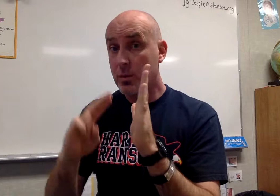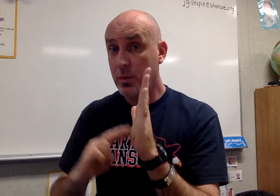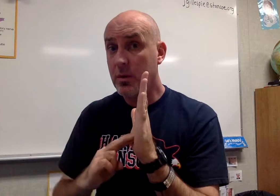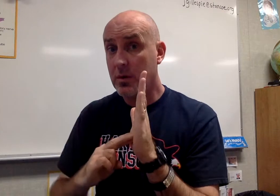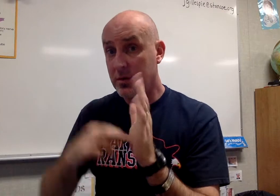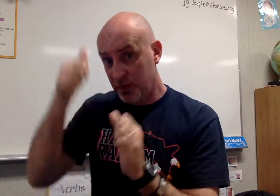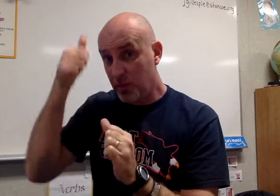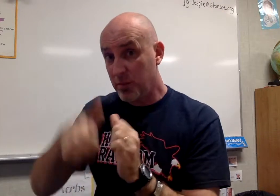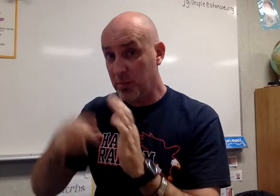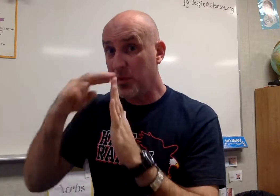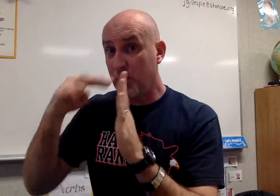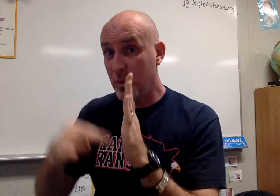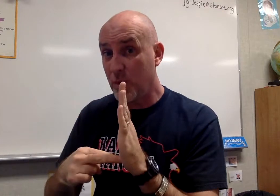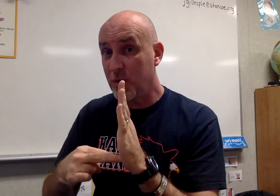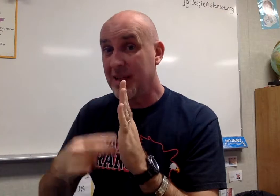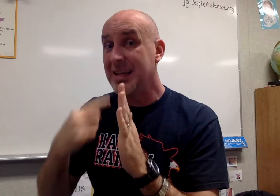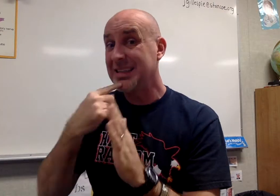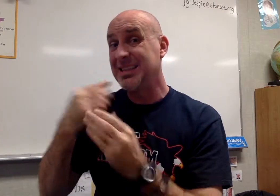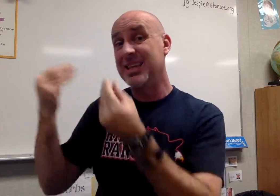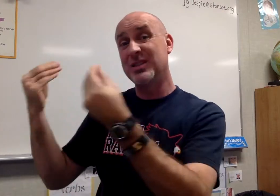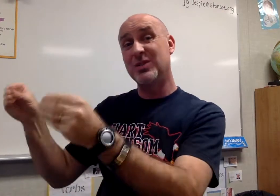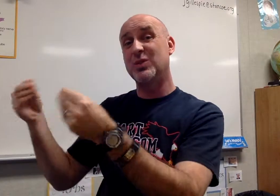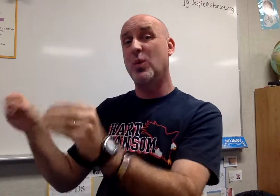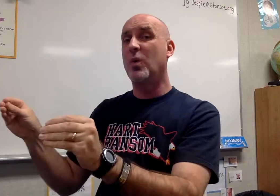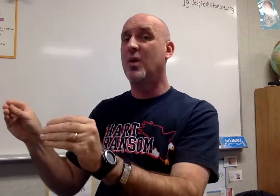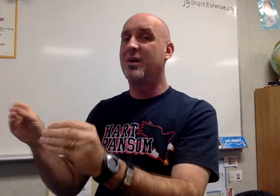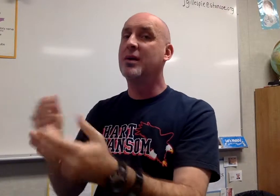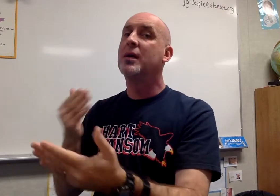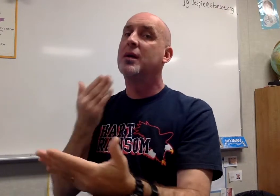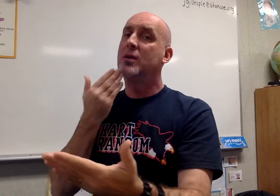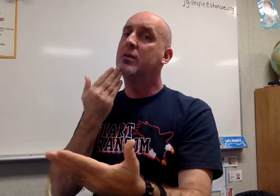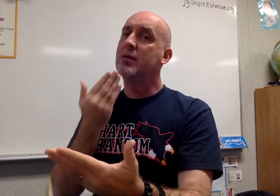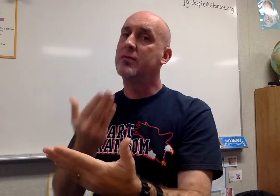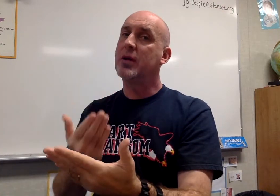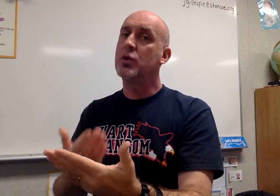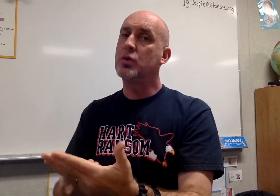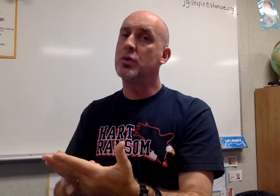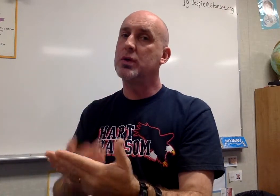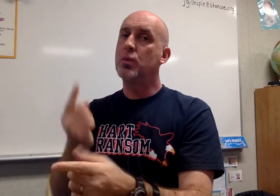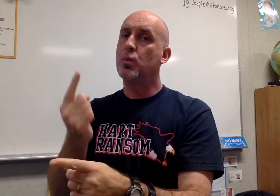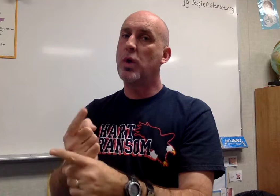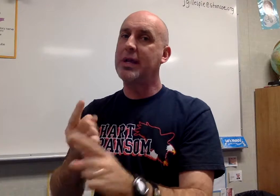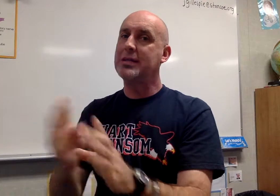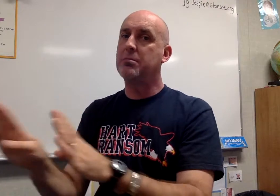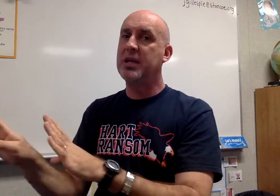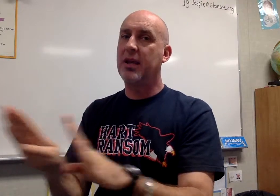rule. Do you remember the rule? It said in the store you had to have good right